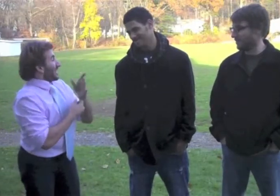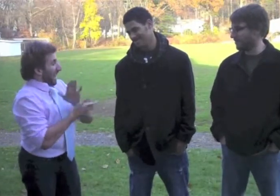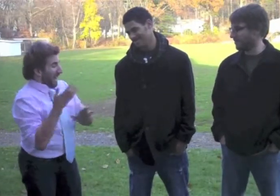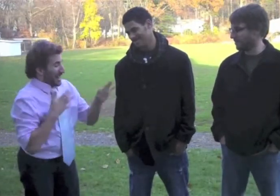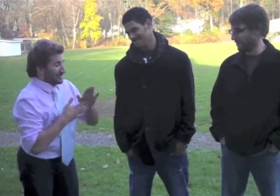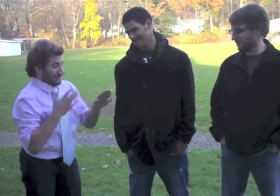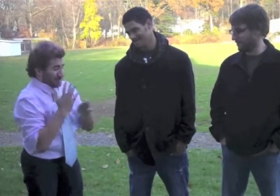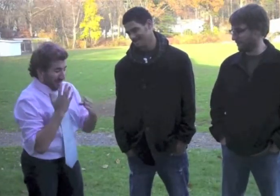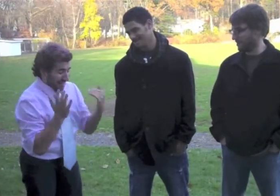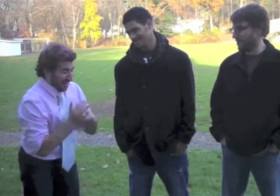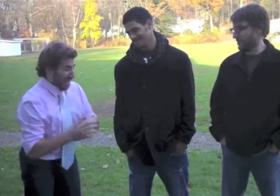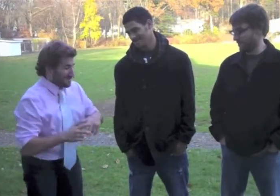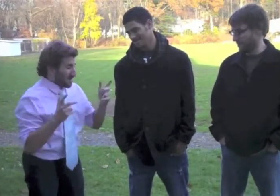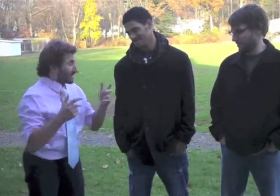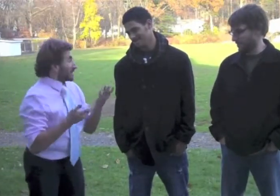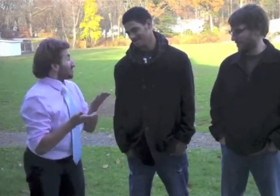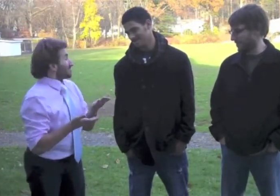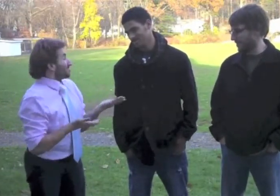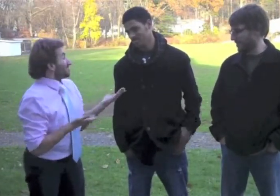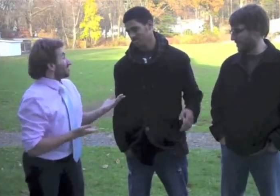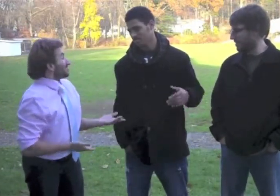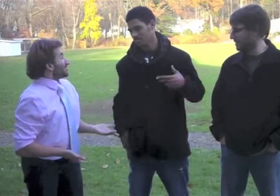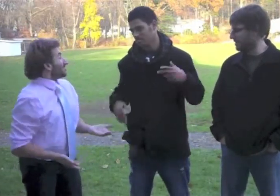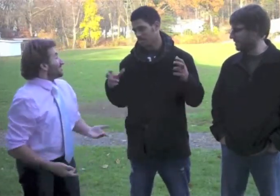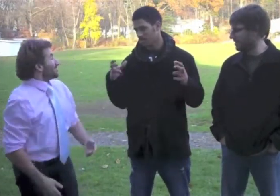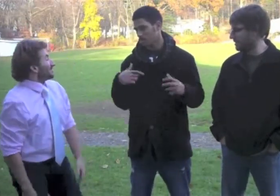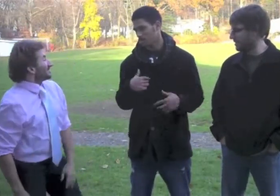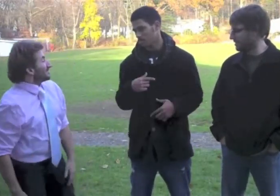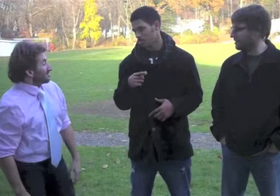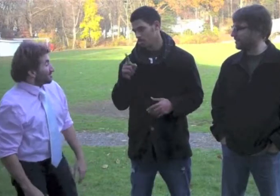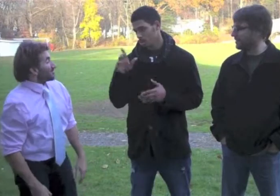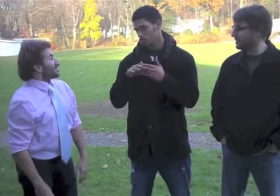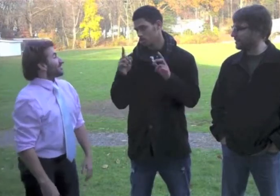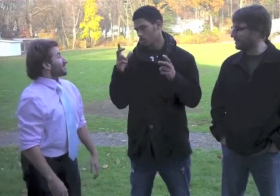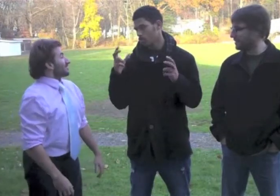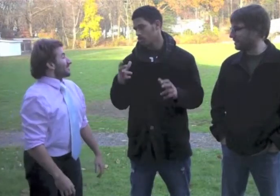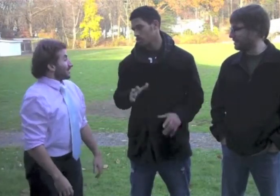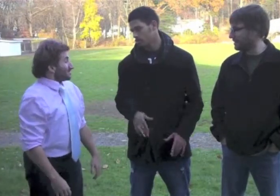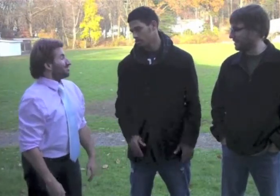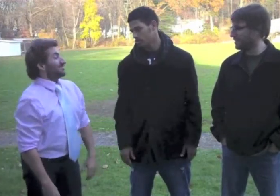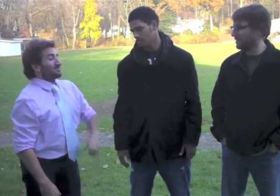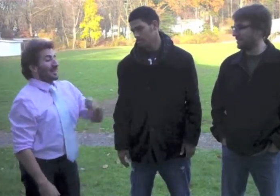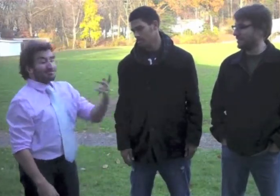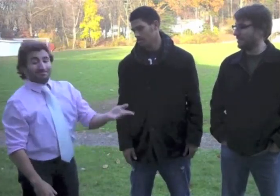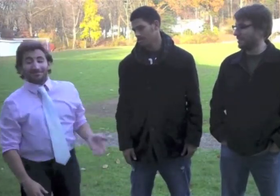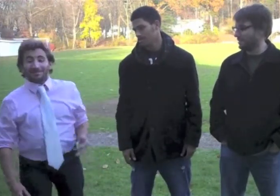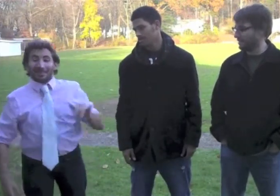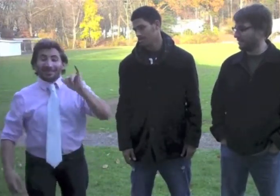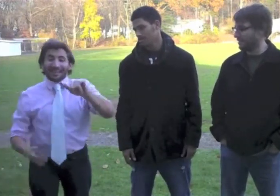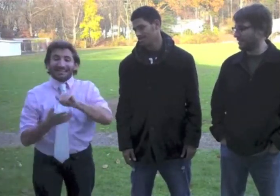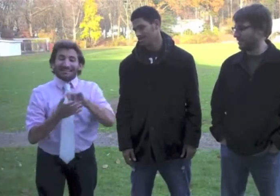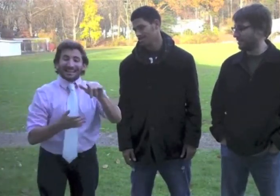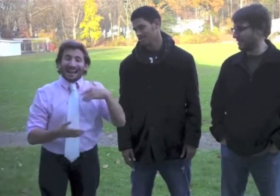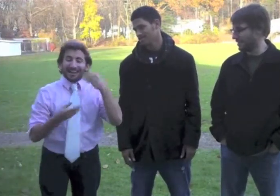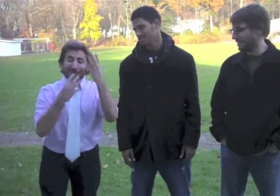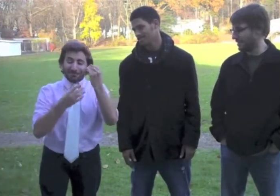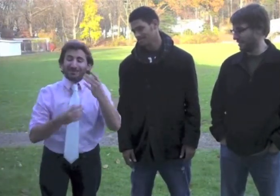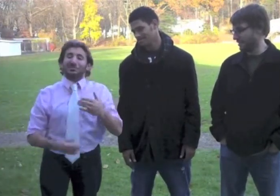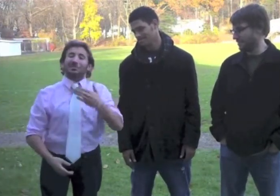What about you, Captain? Are you planning to play soccer or basketball in college? I'm going to stick with basketball. Well,